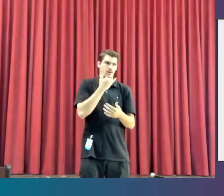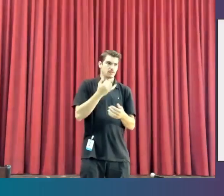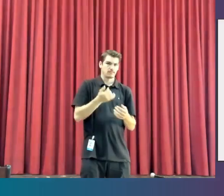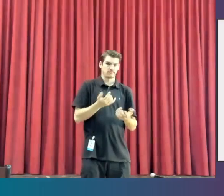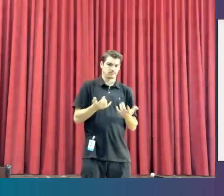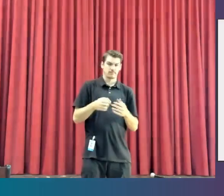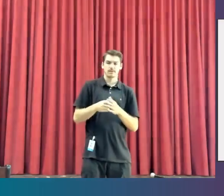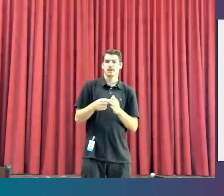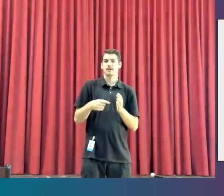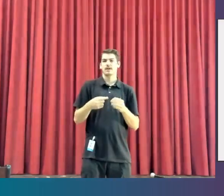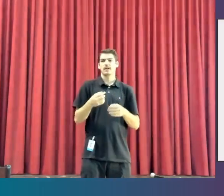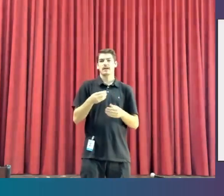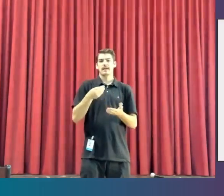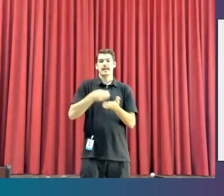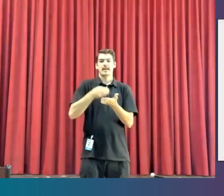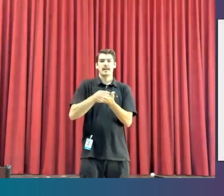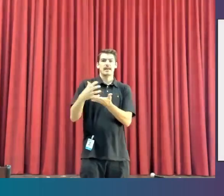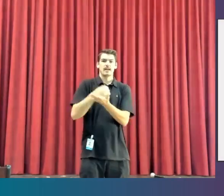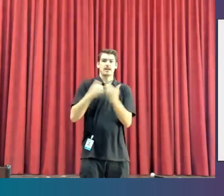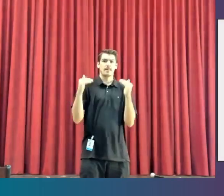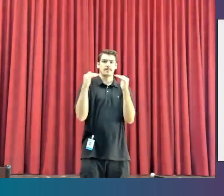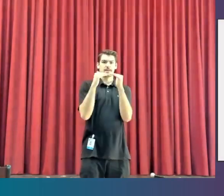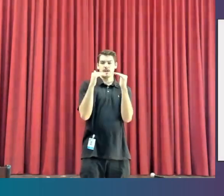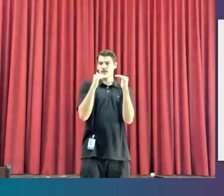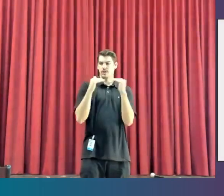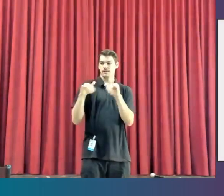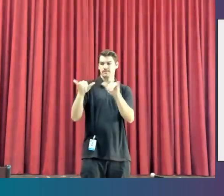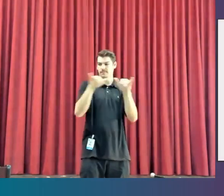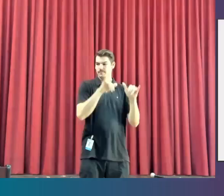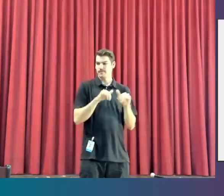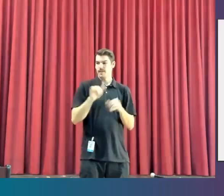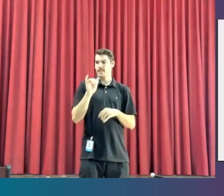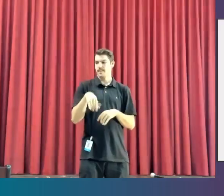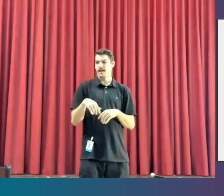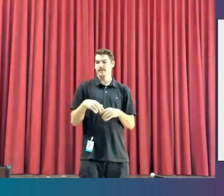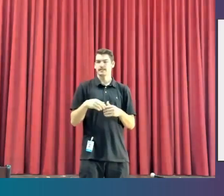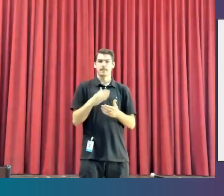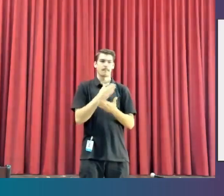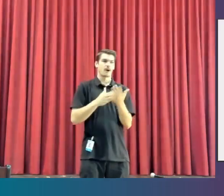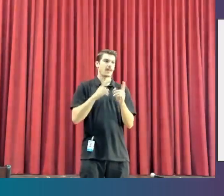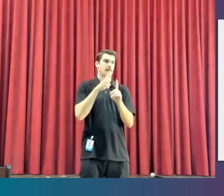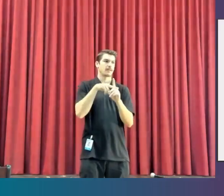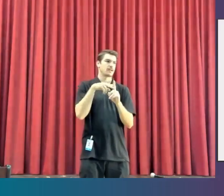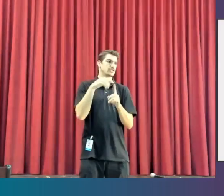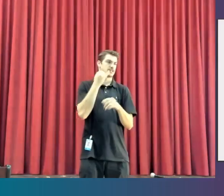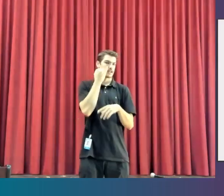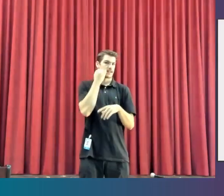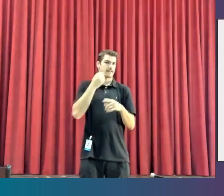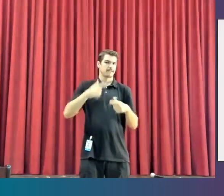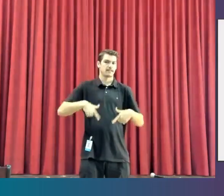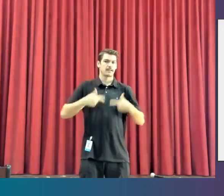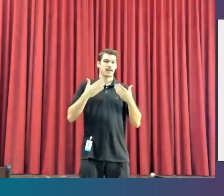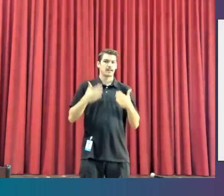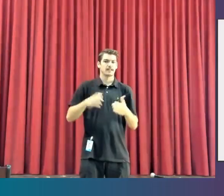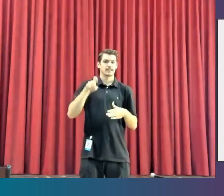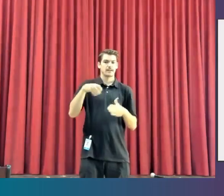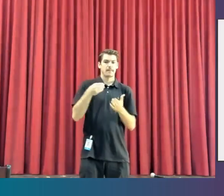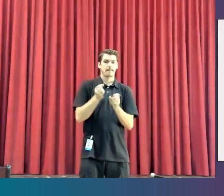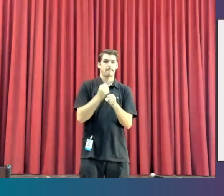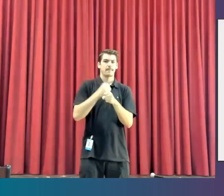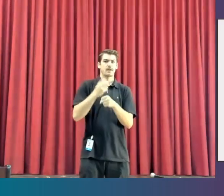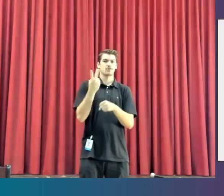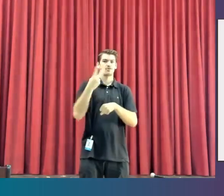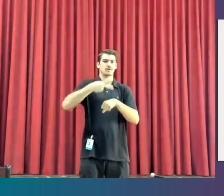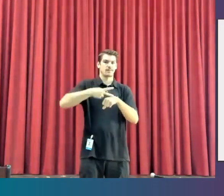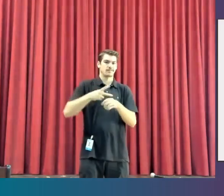an income standard, it's that part of the application that says tenants have to make 2 times the rent